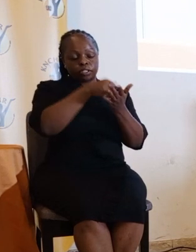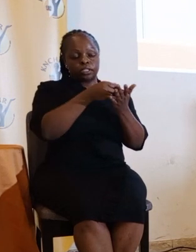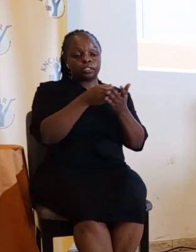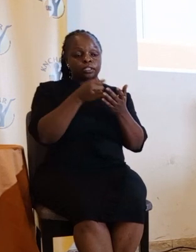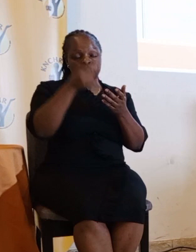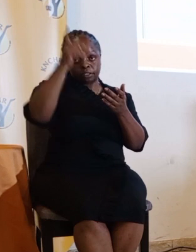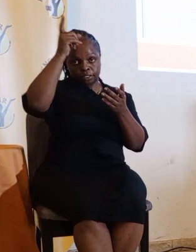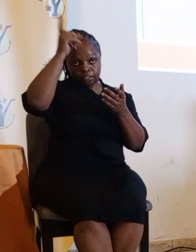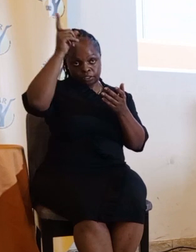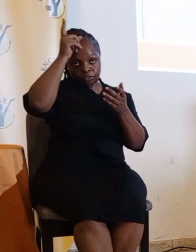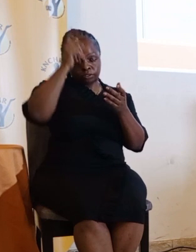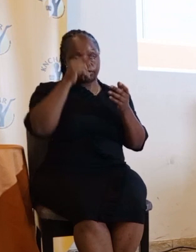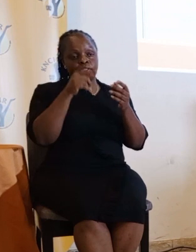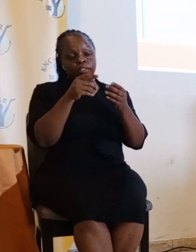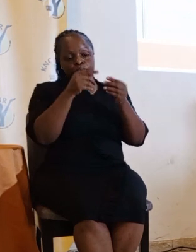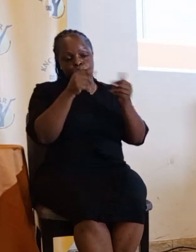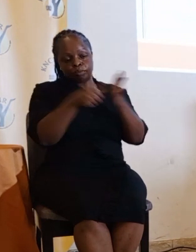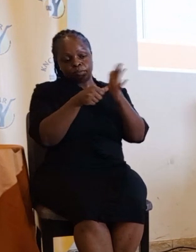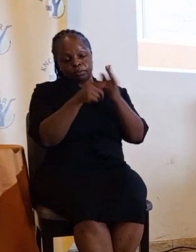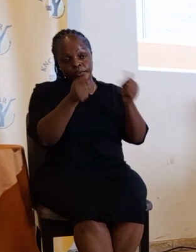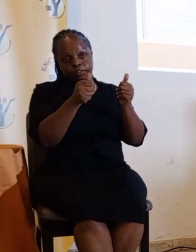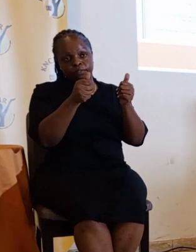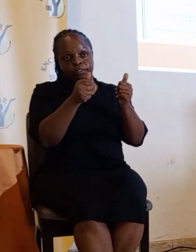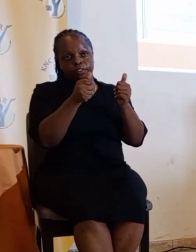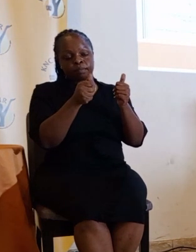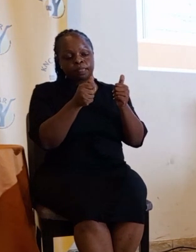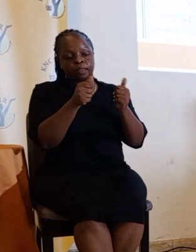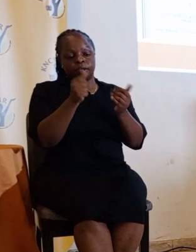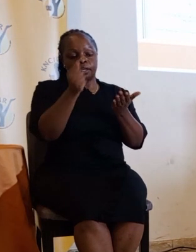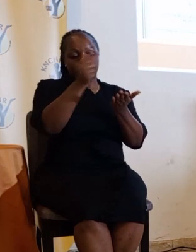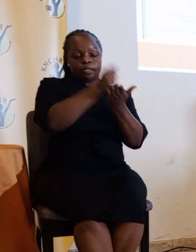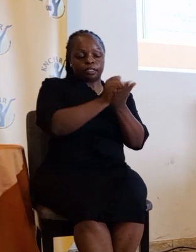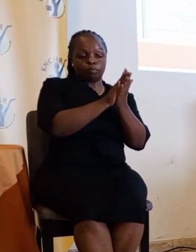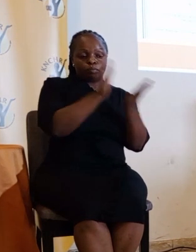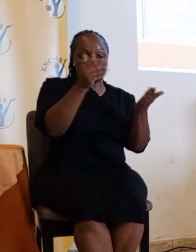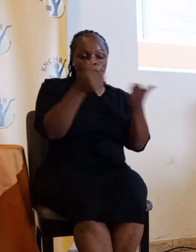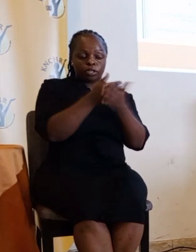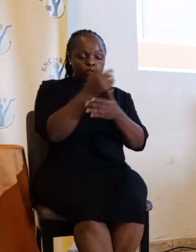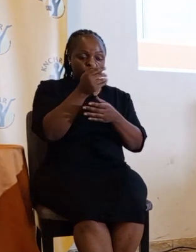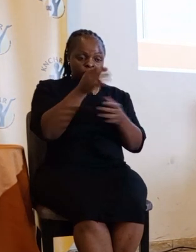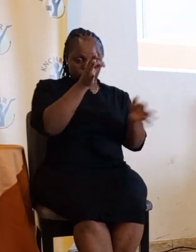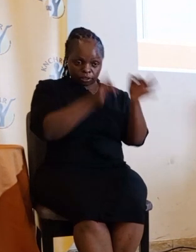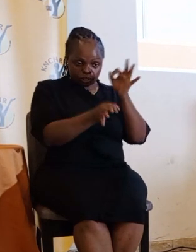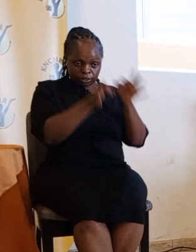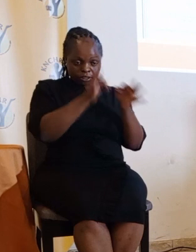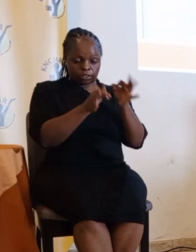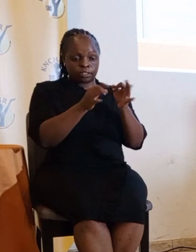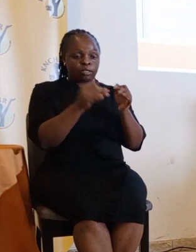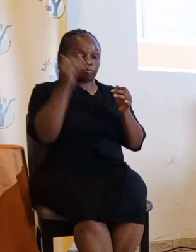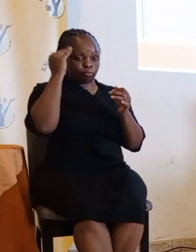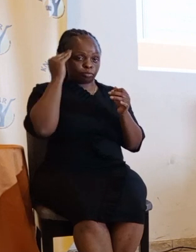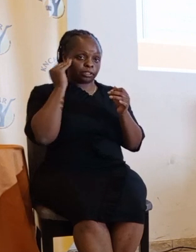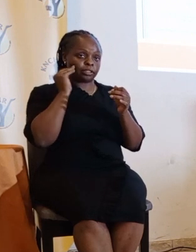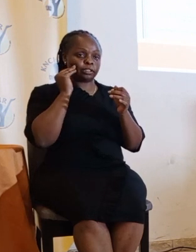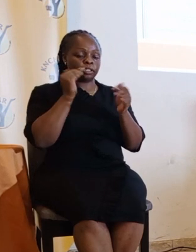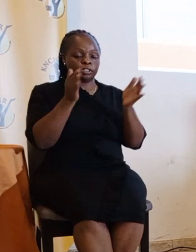dispute resolution, hiring of more new judges, magistrates, and the small claims